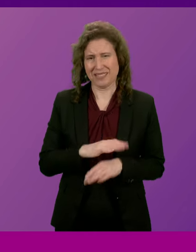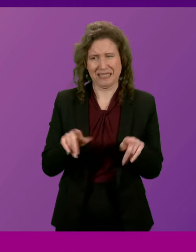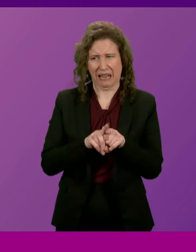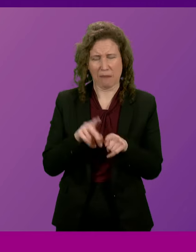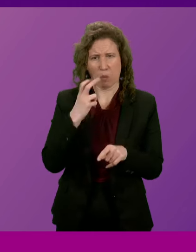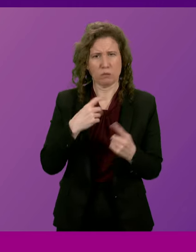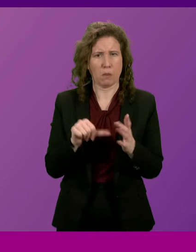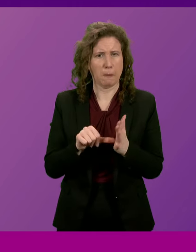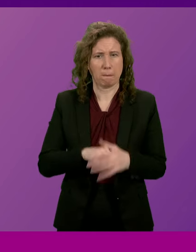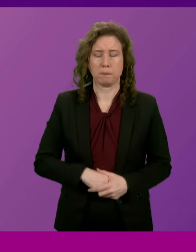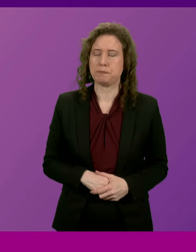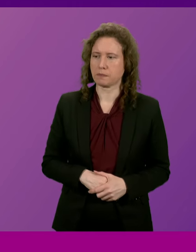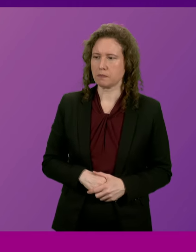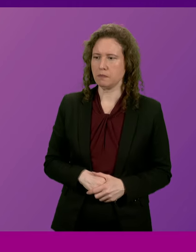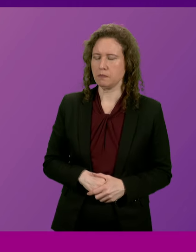First Minister.